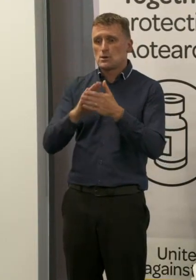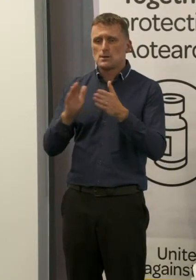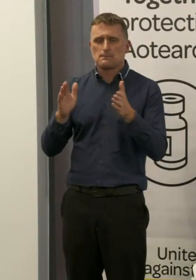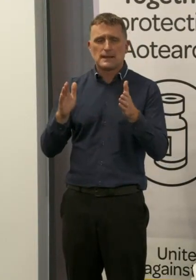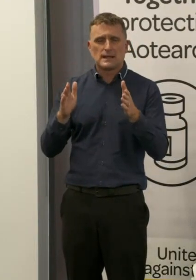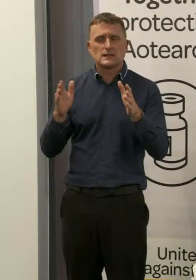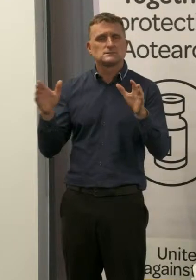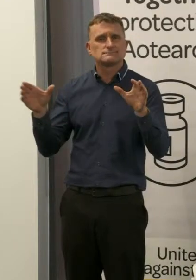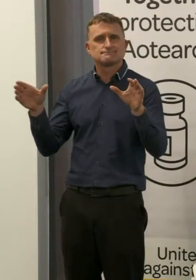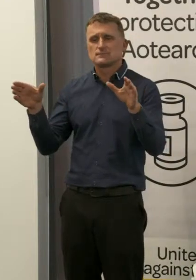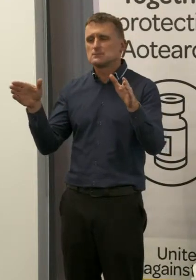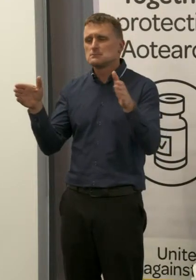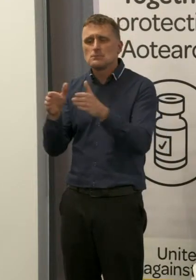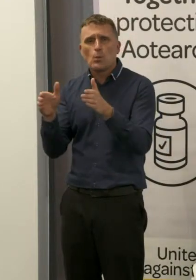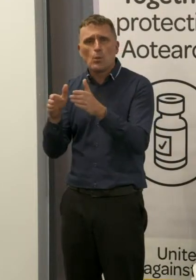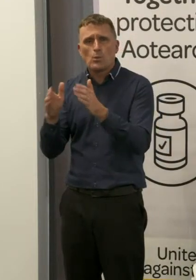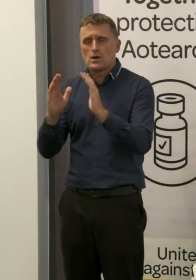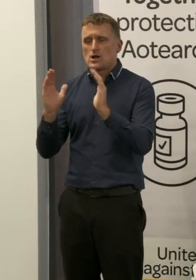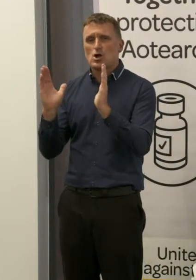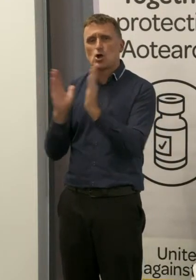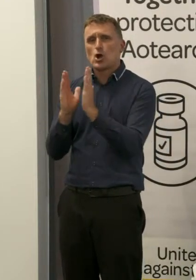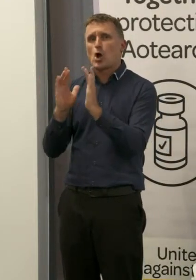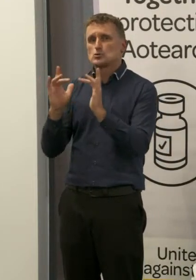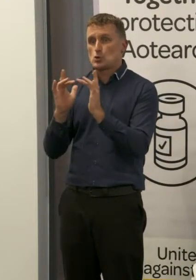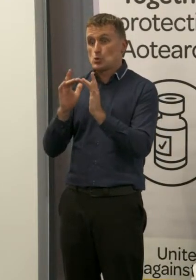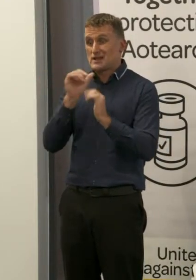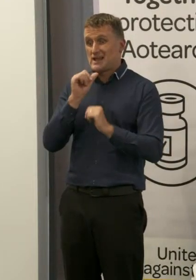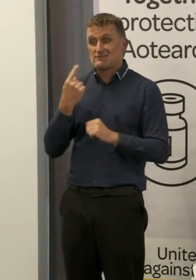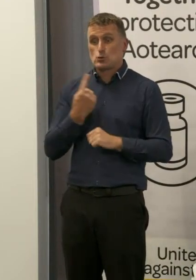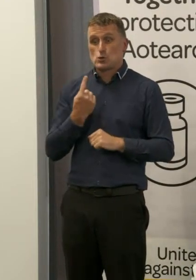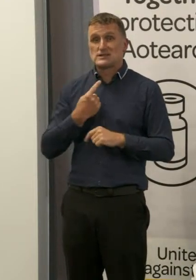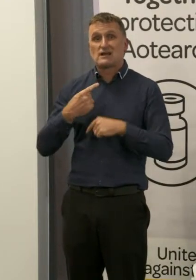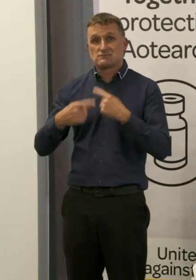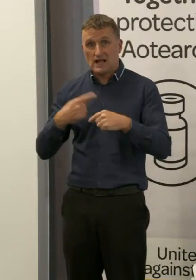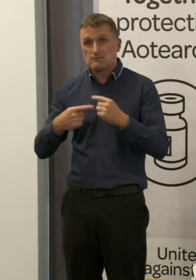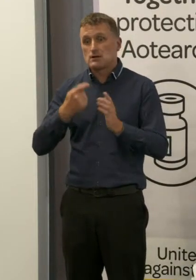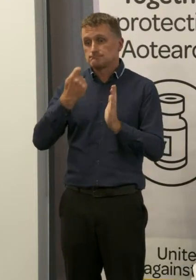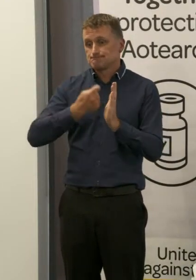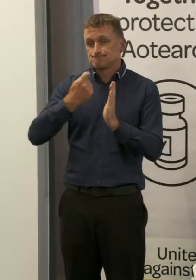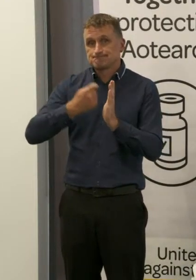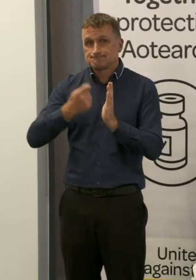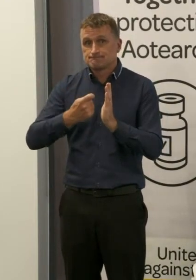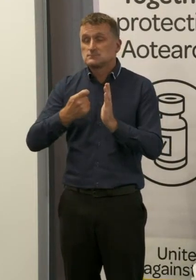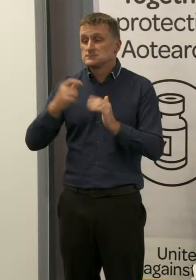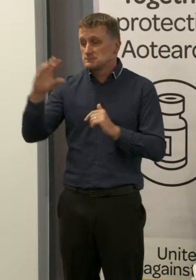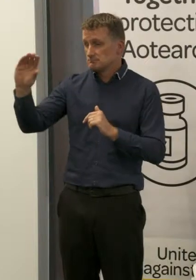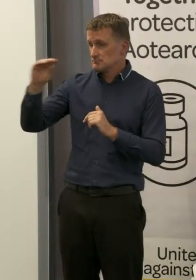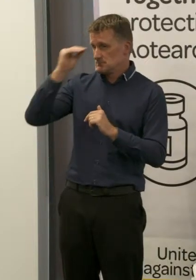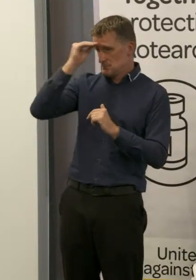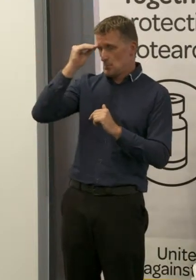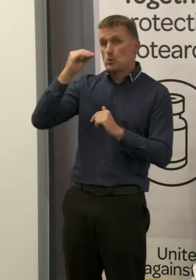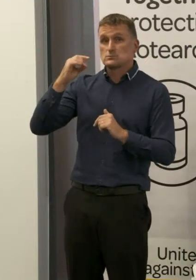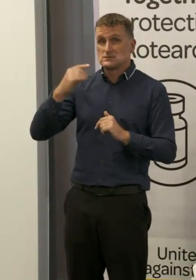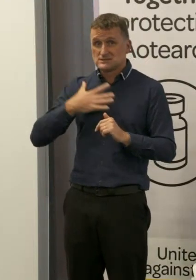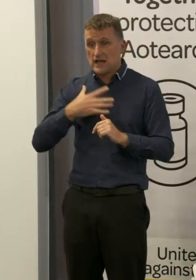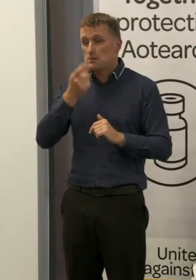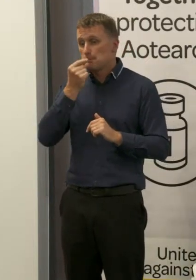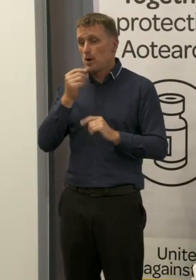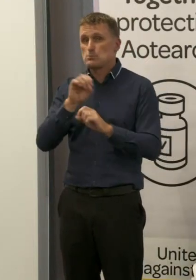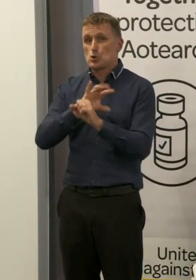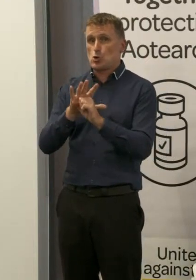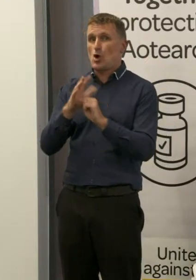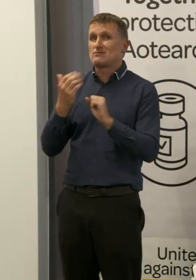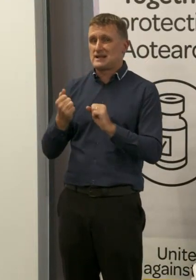contacts. So if you continue to scan in, and that is important, and you are identified, that is because you are at higher risk.